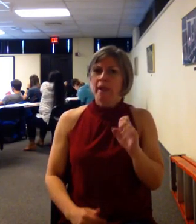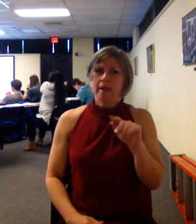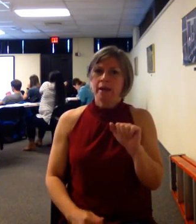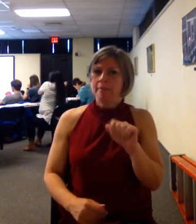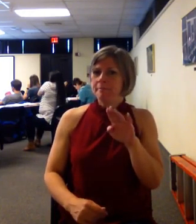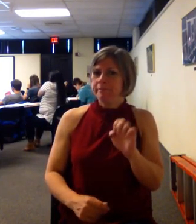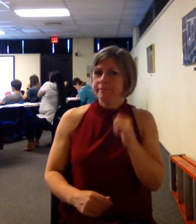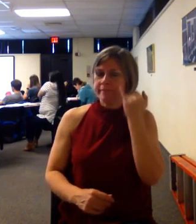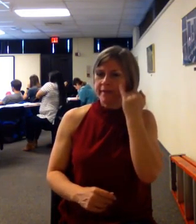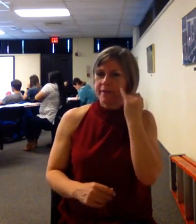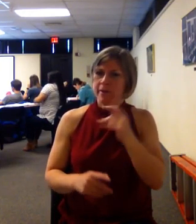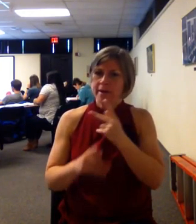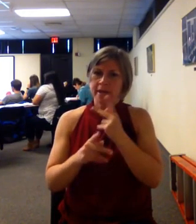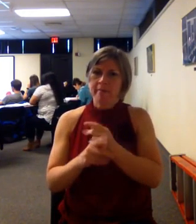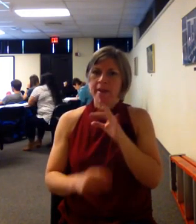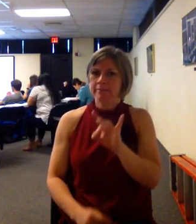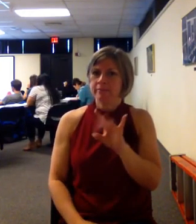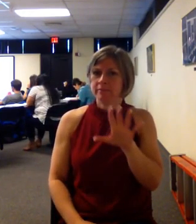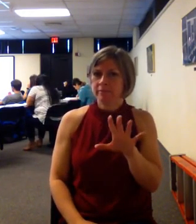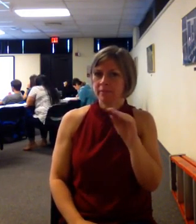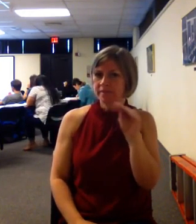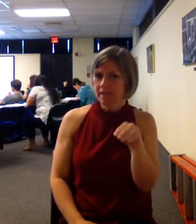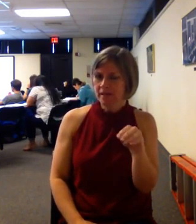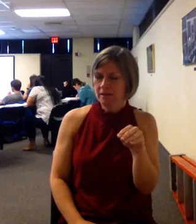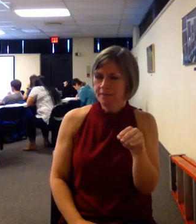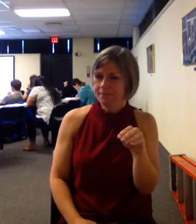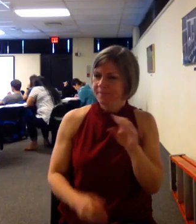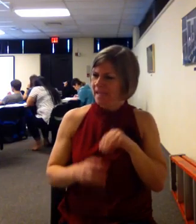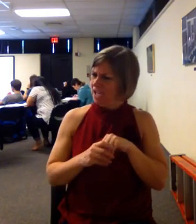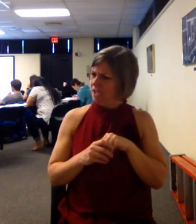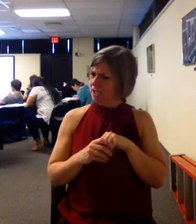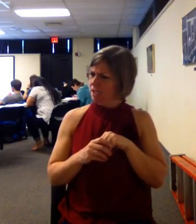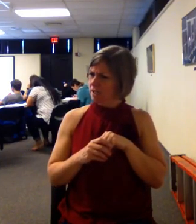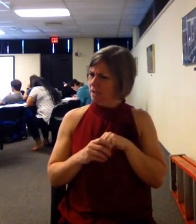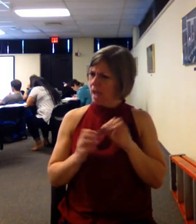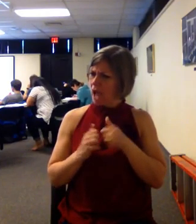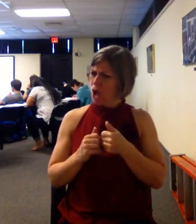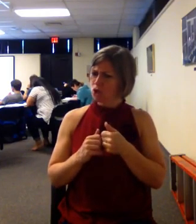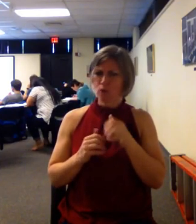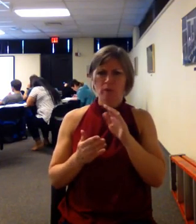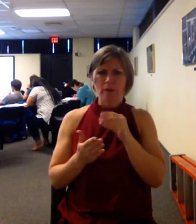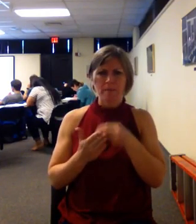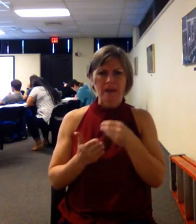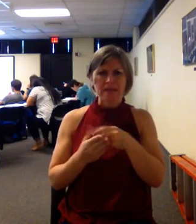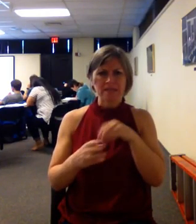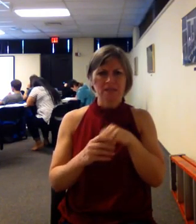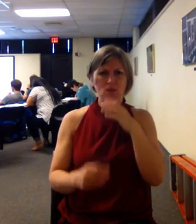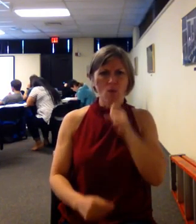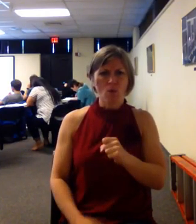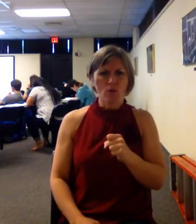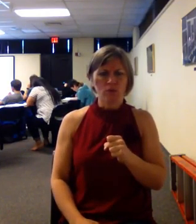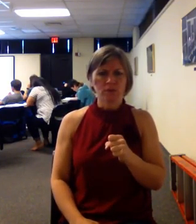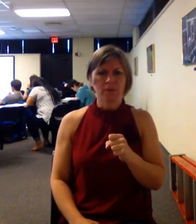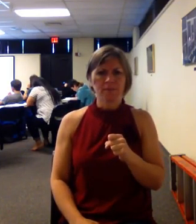and they say 85% in how your money is in the old portfolio and you have 5% in the new stock. Well, that would